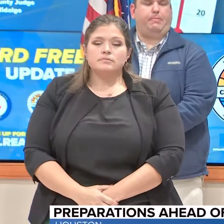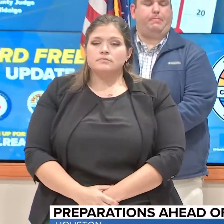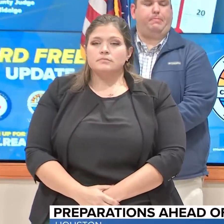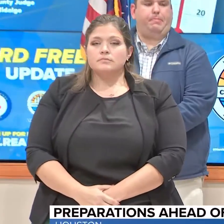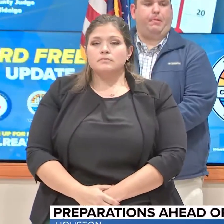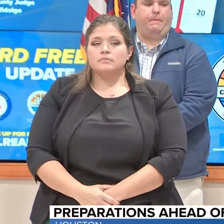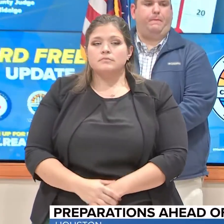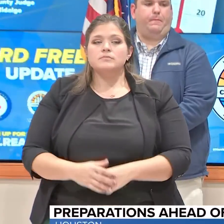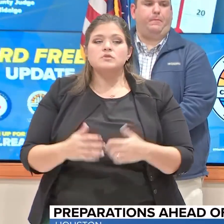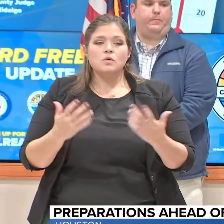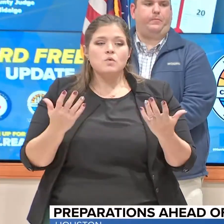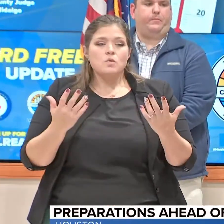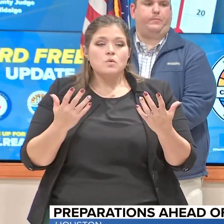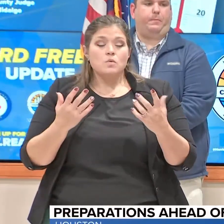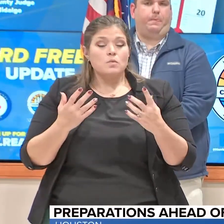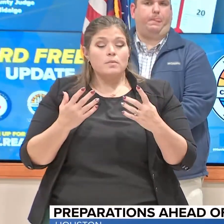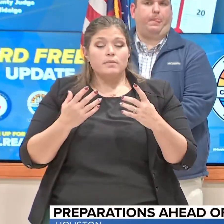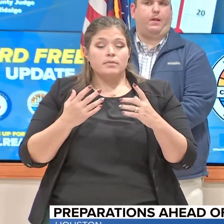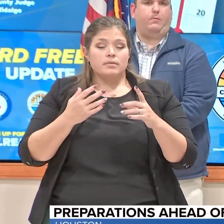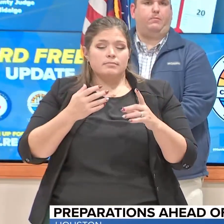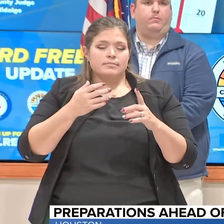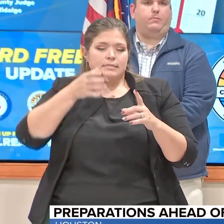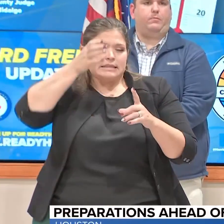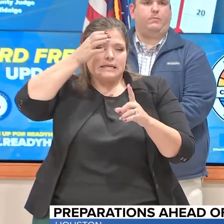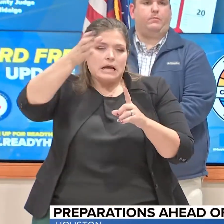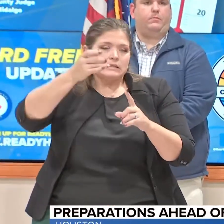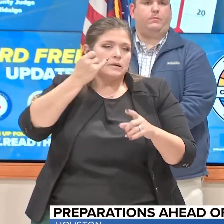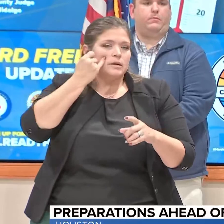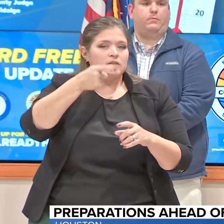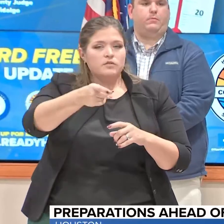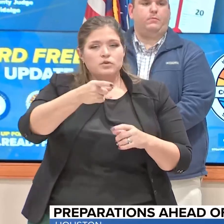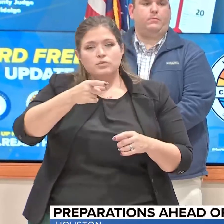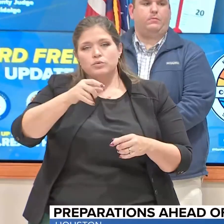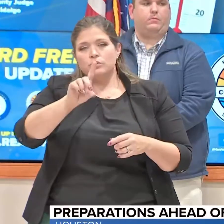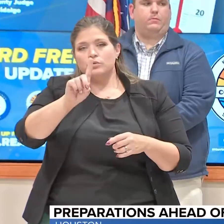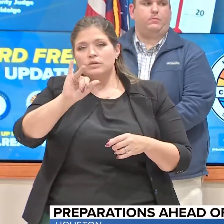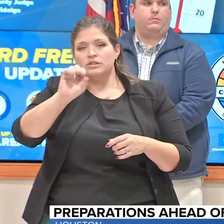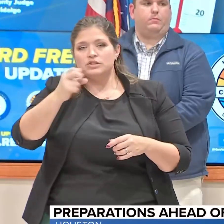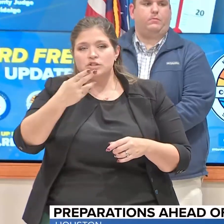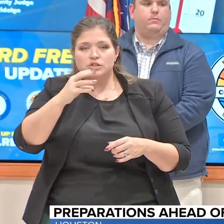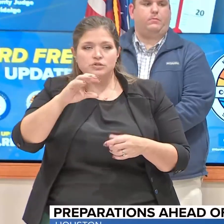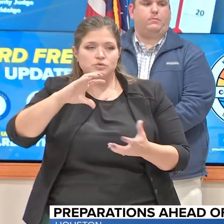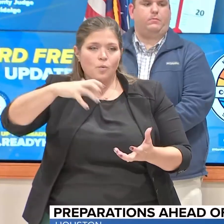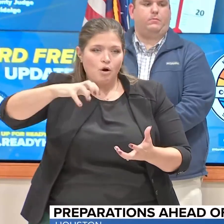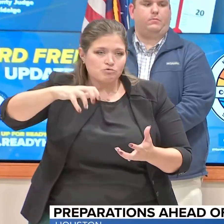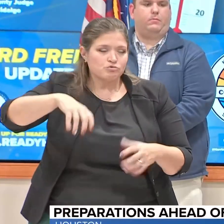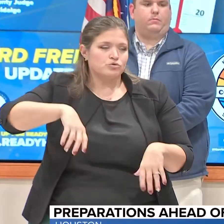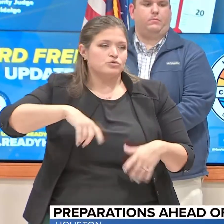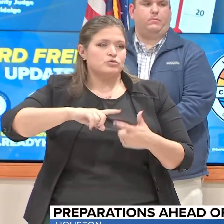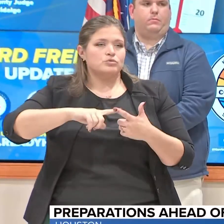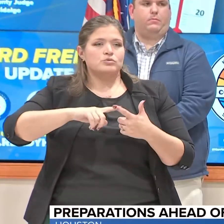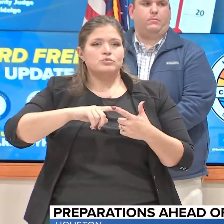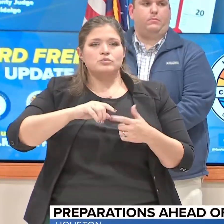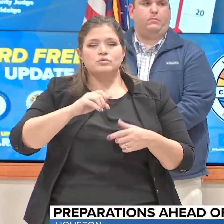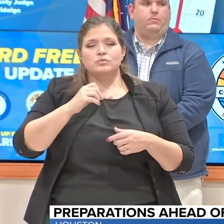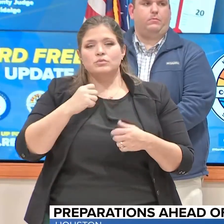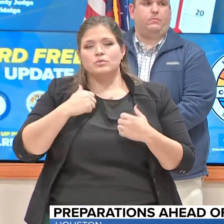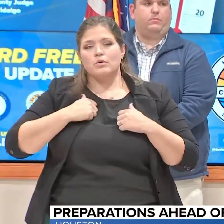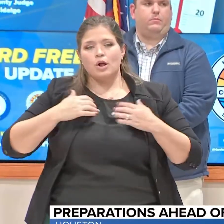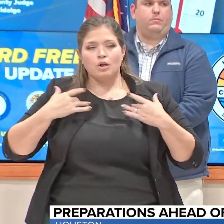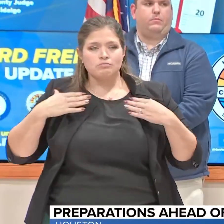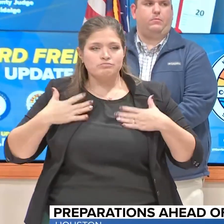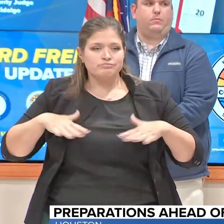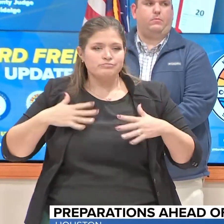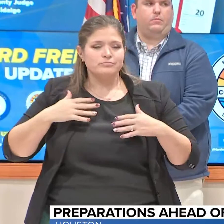Yeah, and so, I mean, the idea is if you're running the dishwasher, if you're running the washing machine, you know, that'll keep the